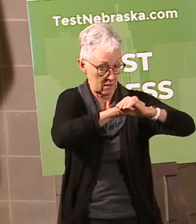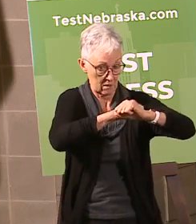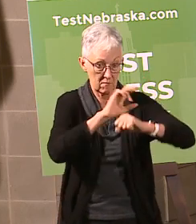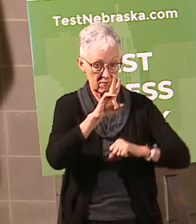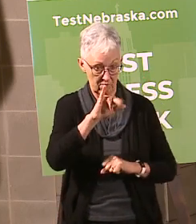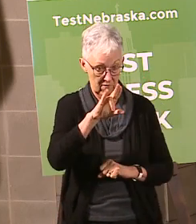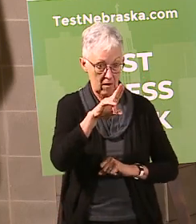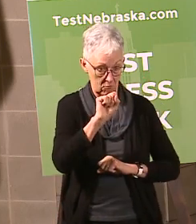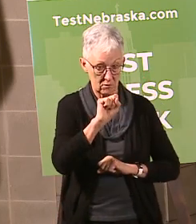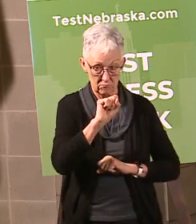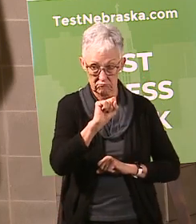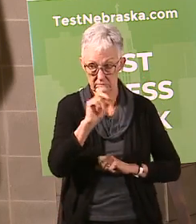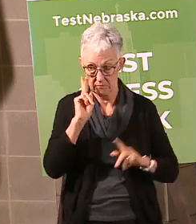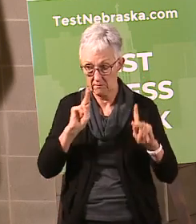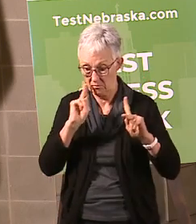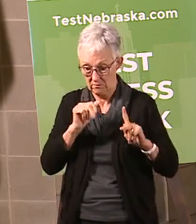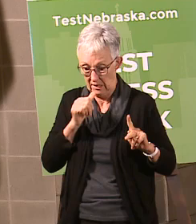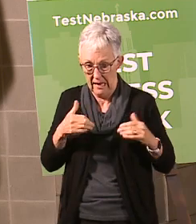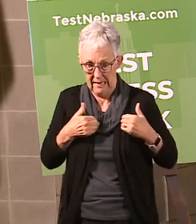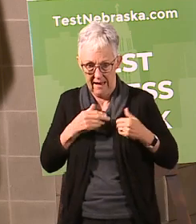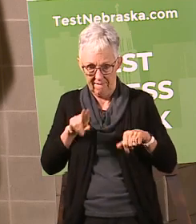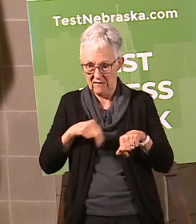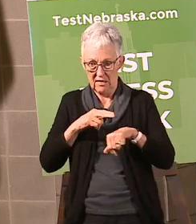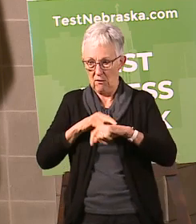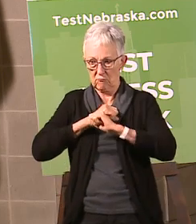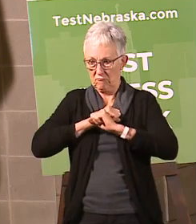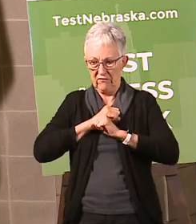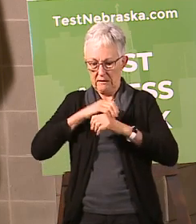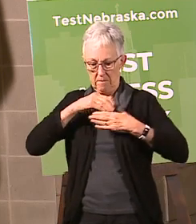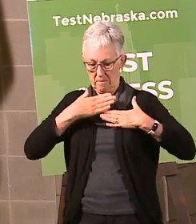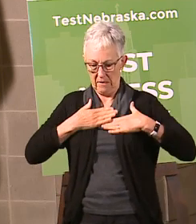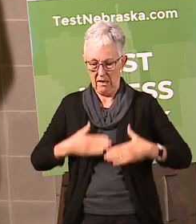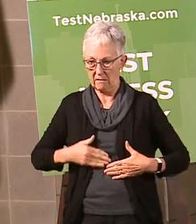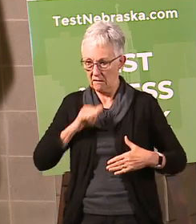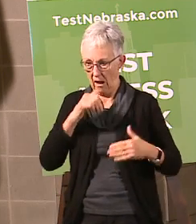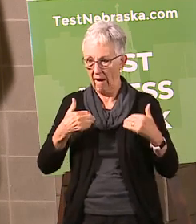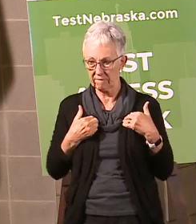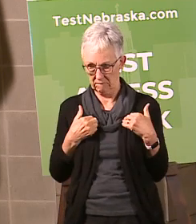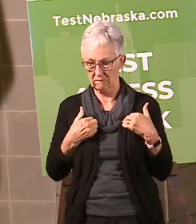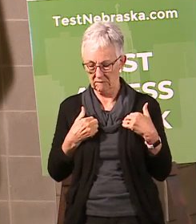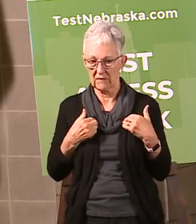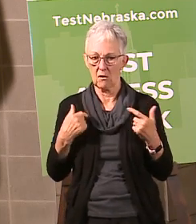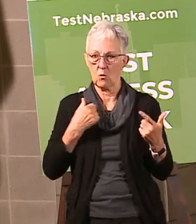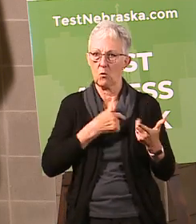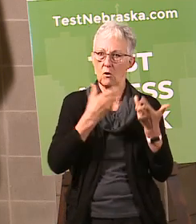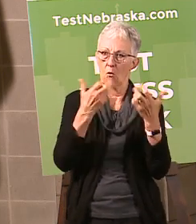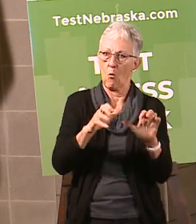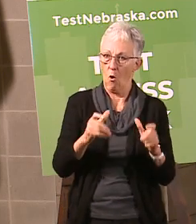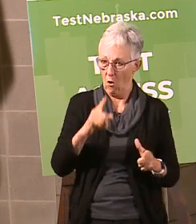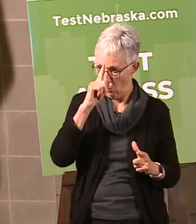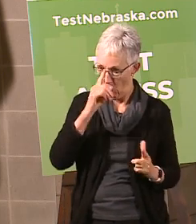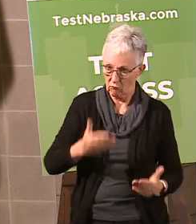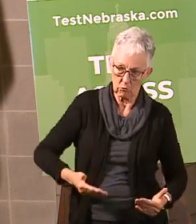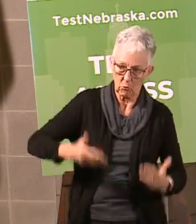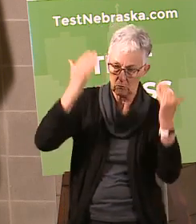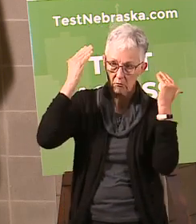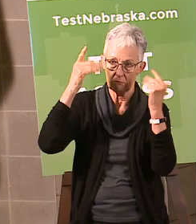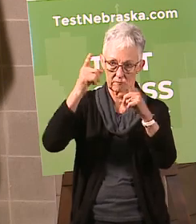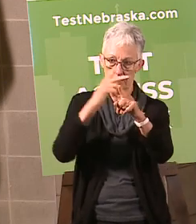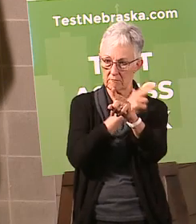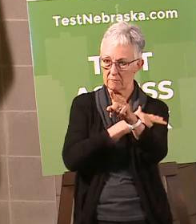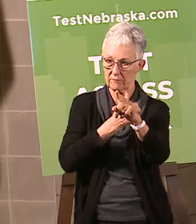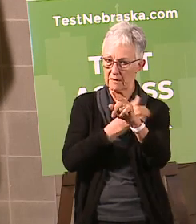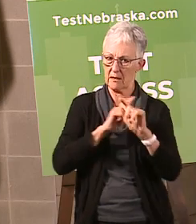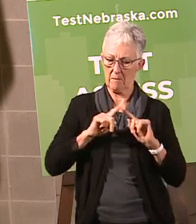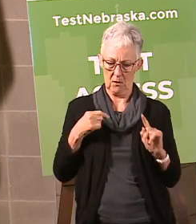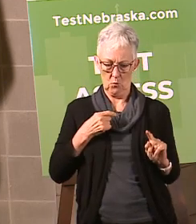has immunity, but you can slow it down so that it doesn't overwhelm the healthcare system. We've done that, and as we start to loosen restrictions, we're going to continue to keep that in mind, that